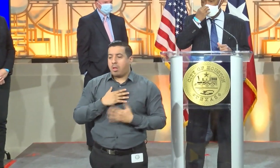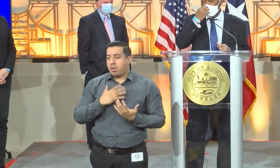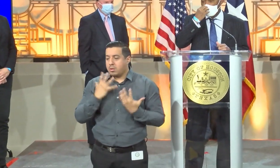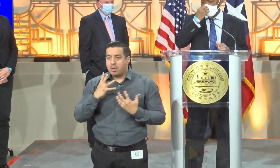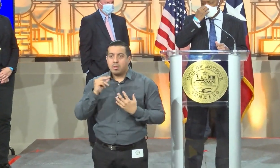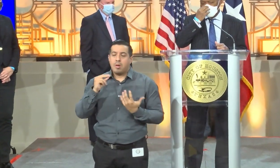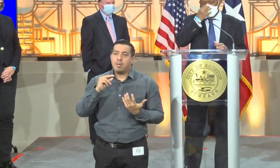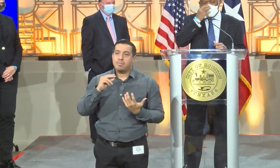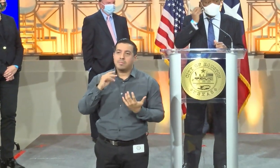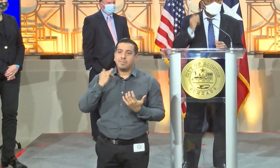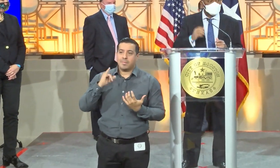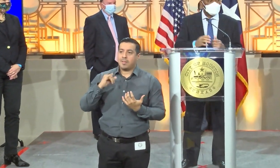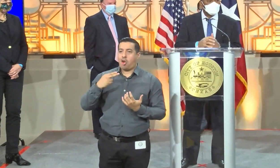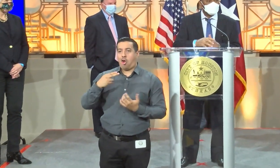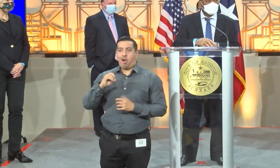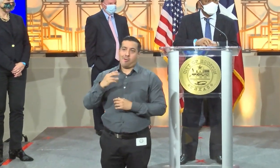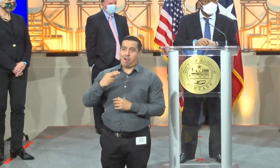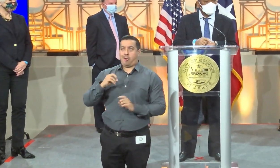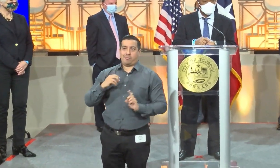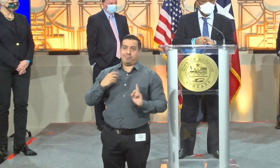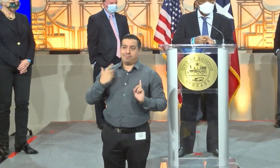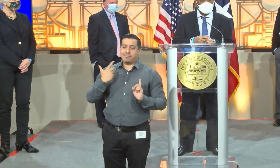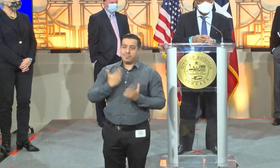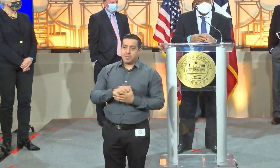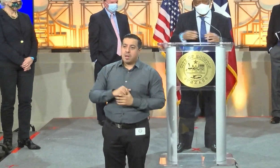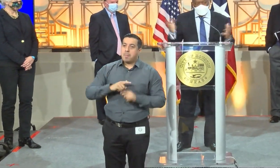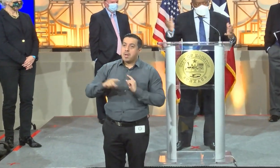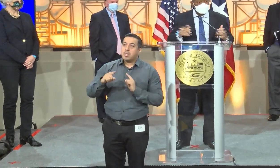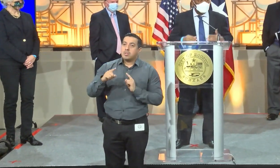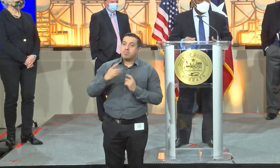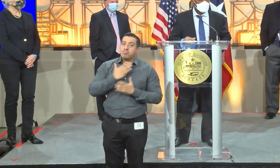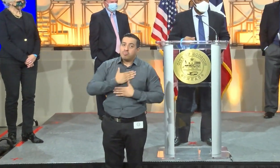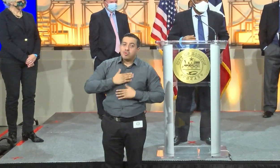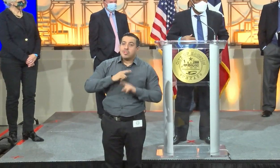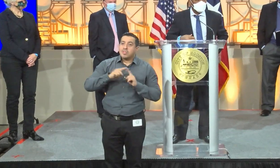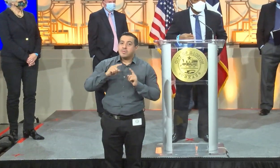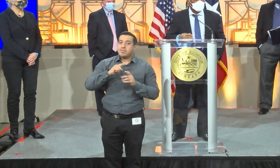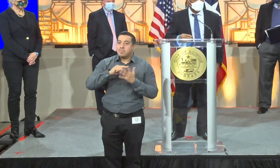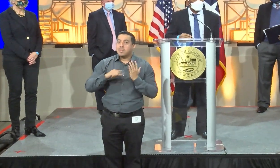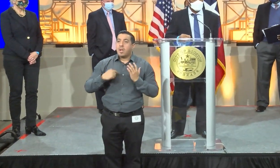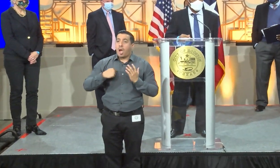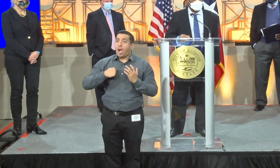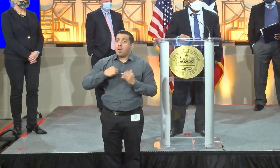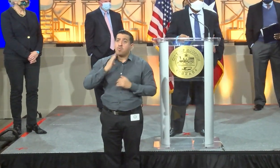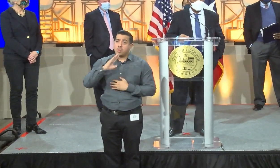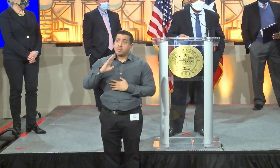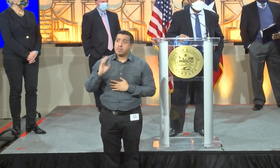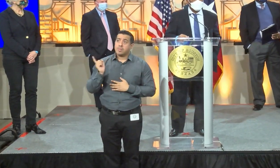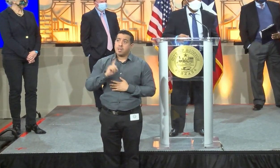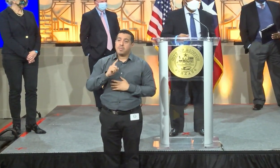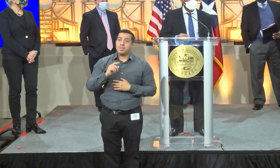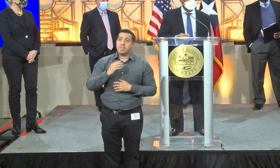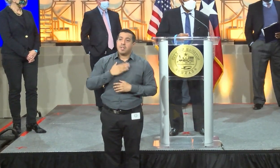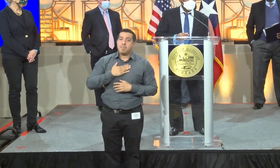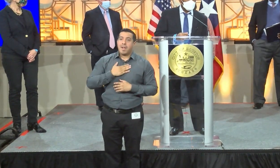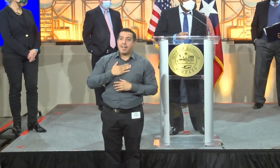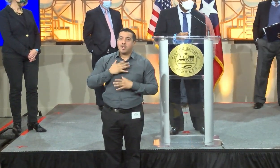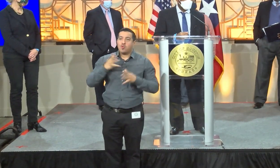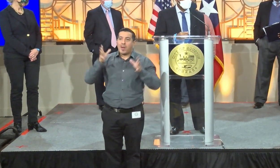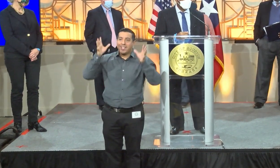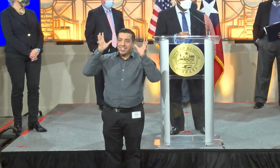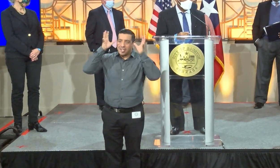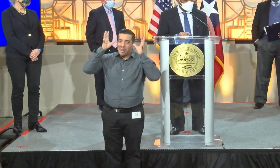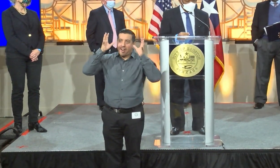ho, all that good stuff. And, I'll come in my, reindeer